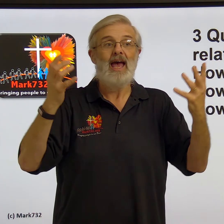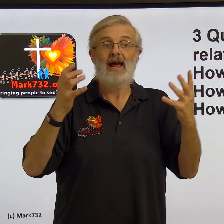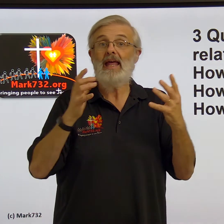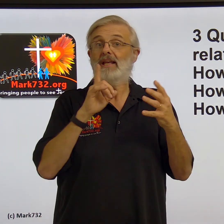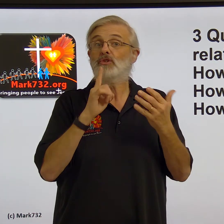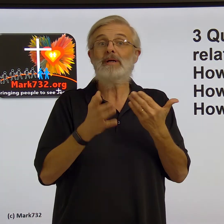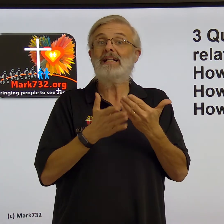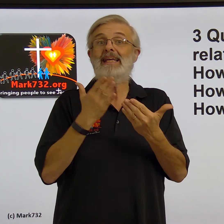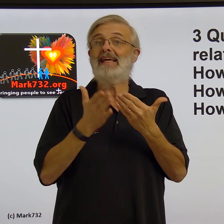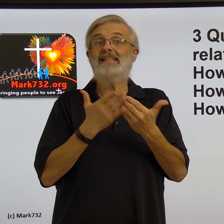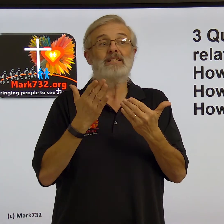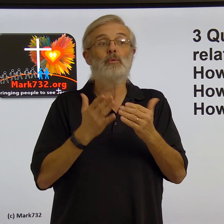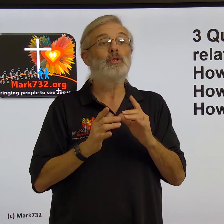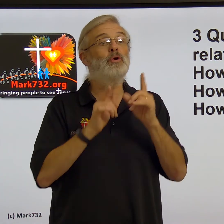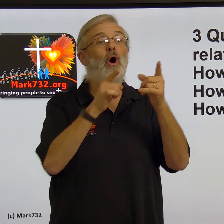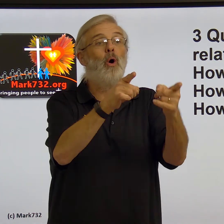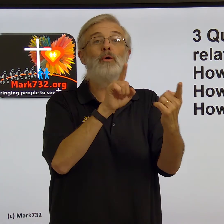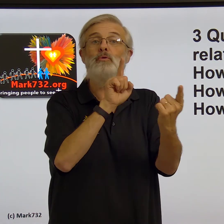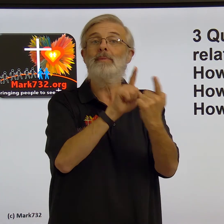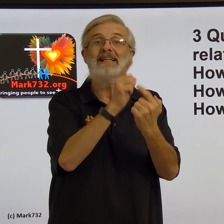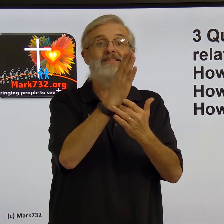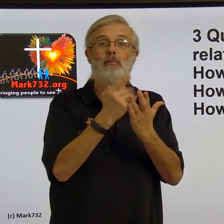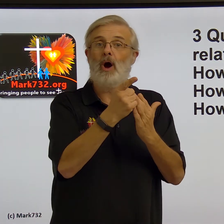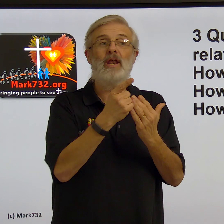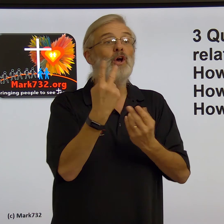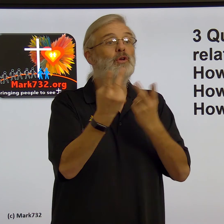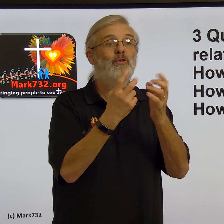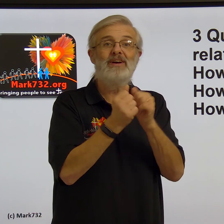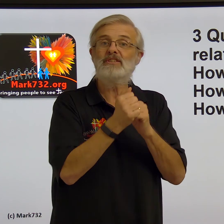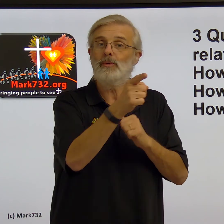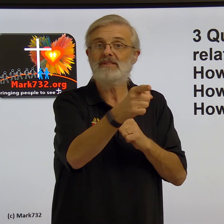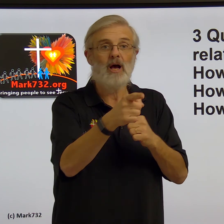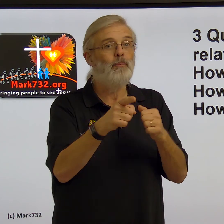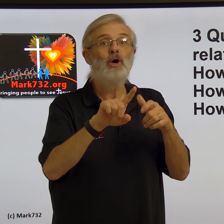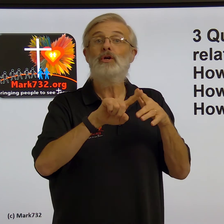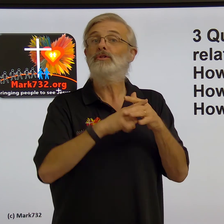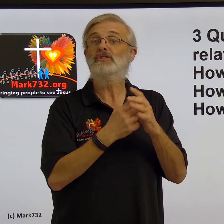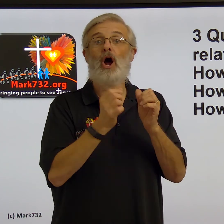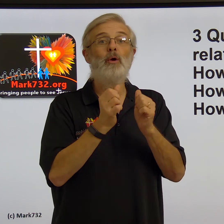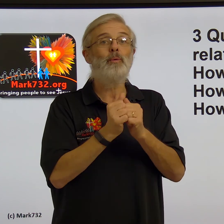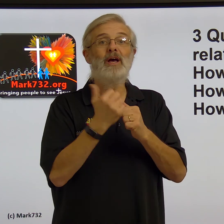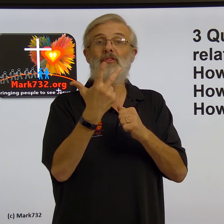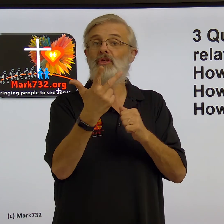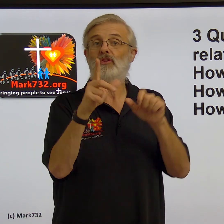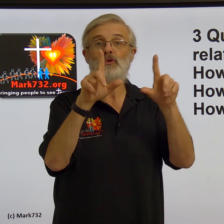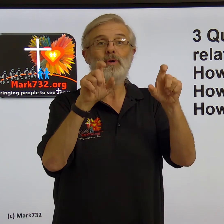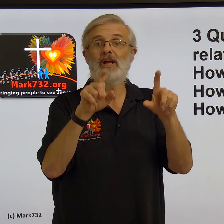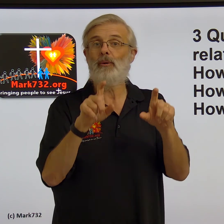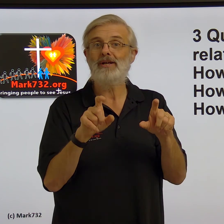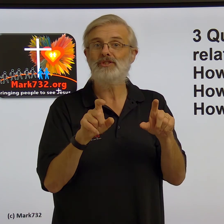it's really easy when you go you meet someone you visit with some you start with the three questions